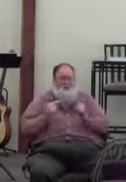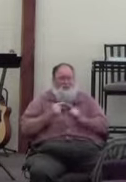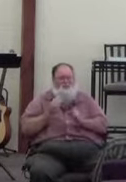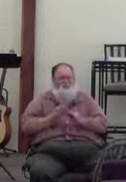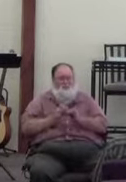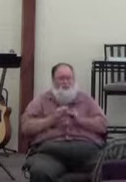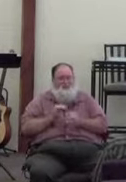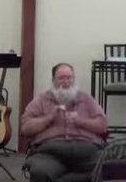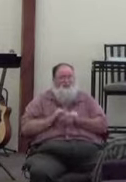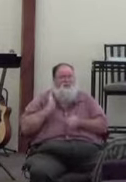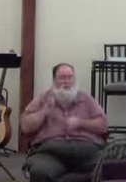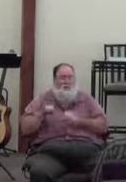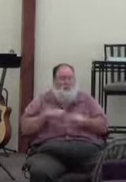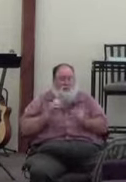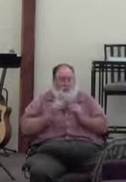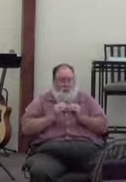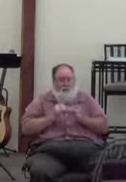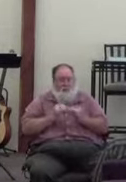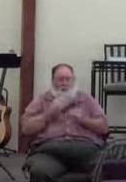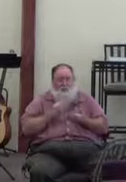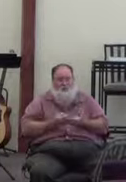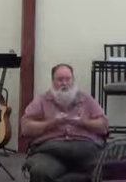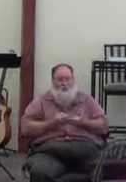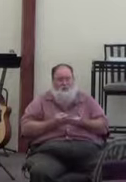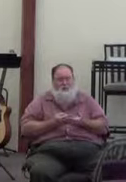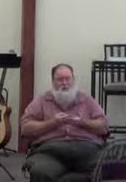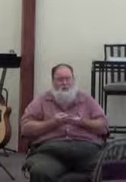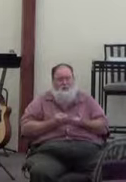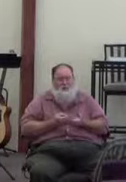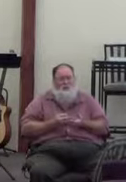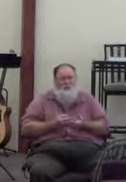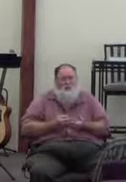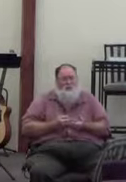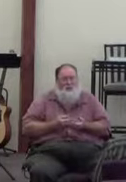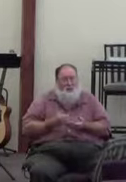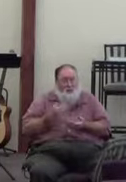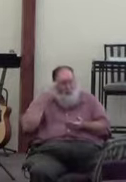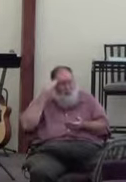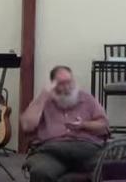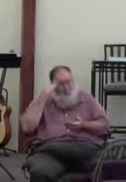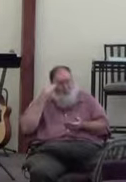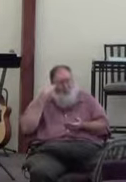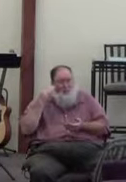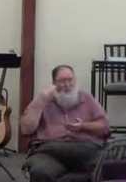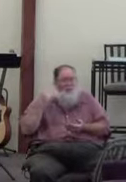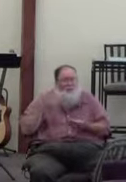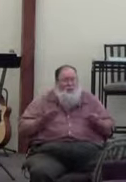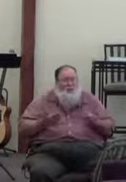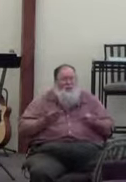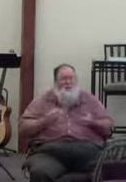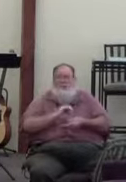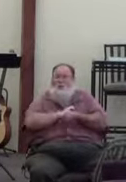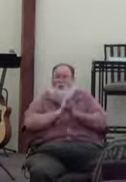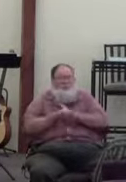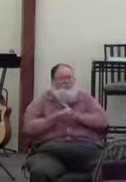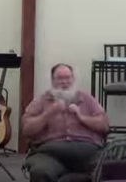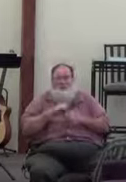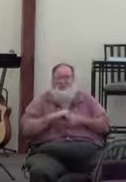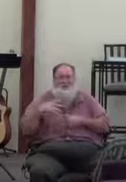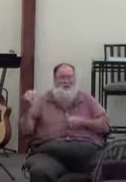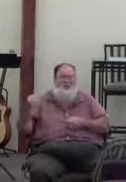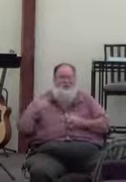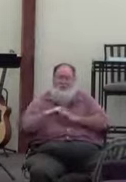do more good. Because you know what? Obama ain't getting taken out of office until he's done. And there ain't nothing you can do